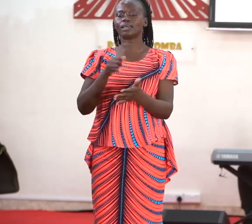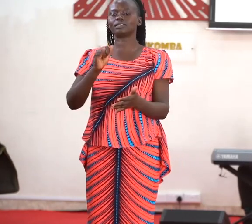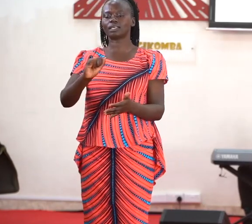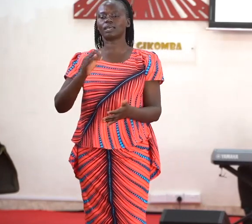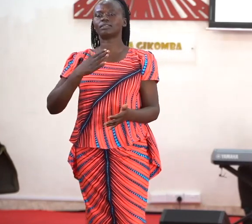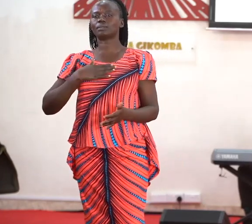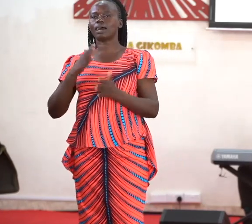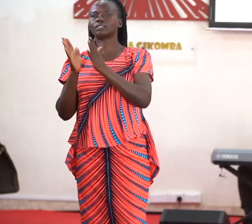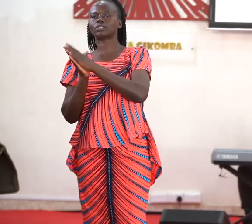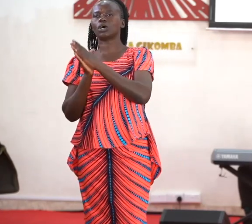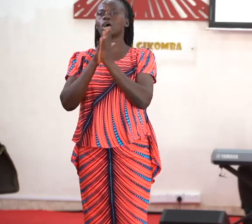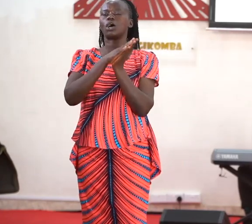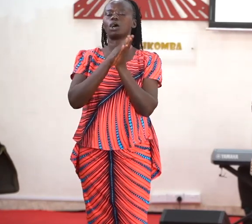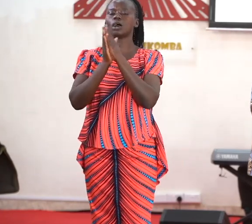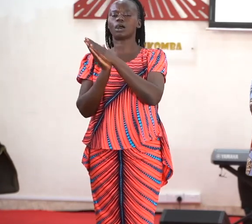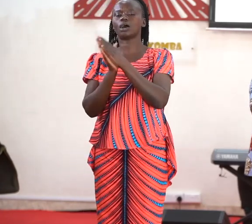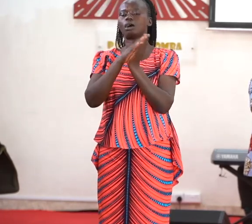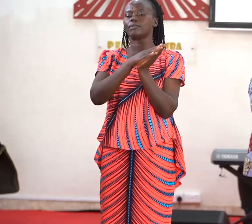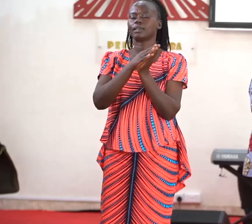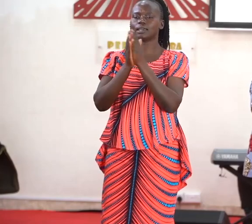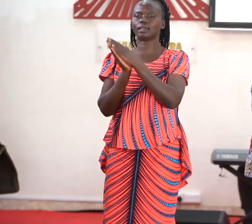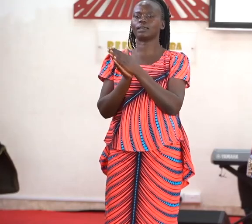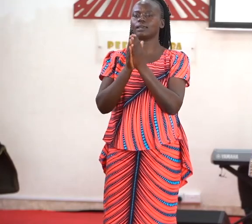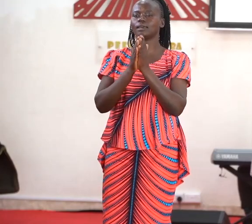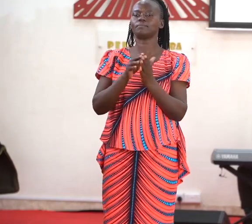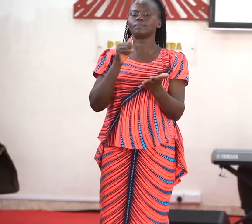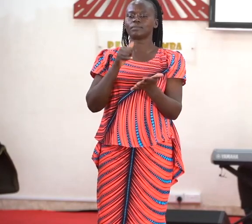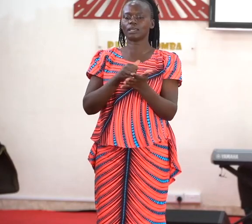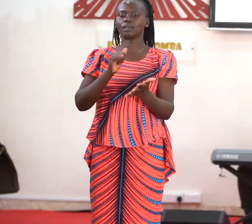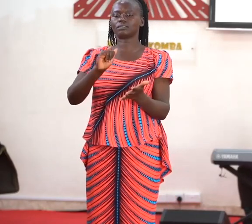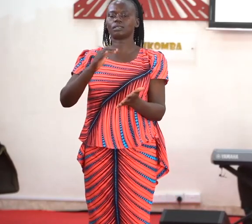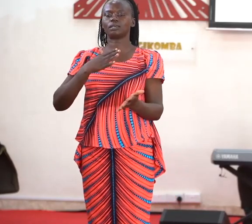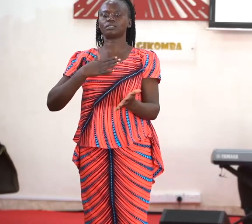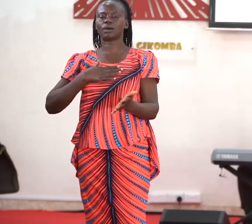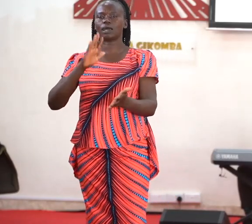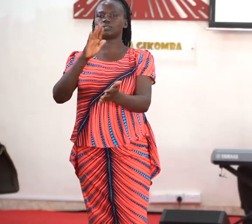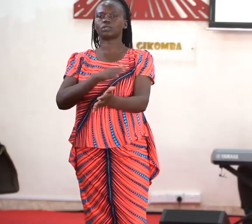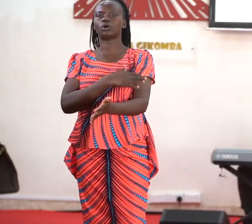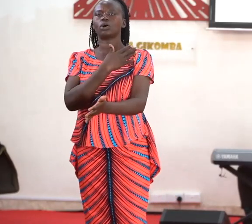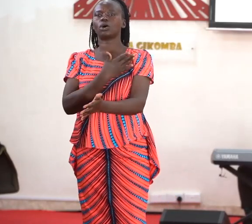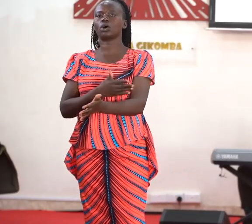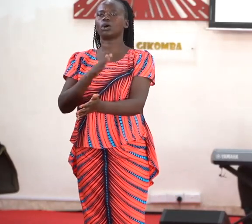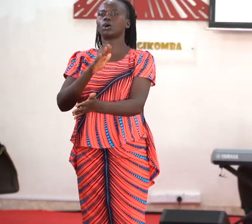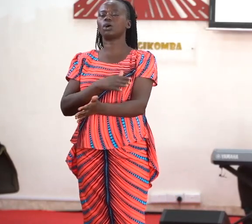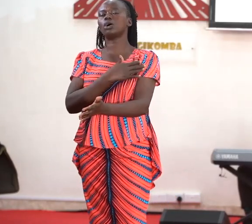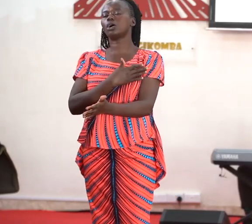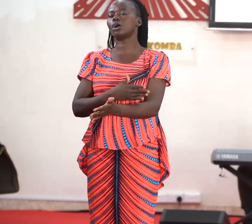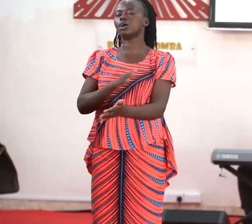long. This is my story. This is my